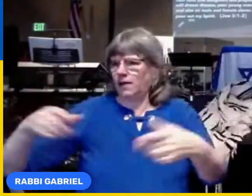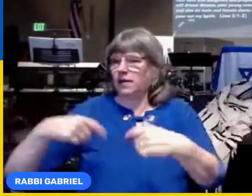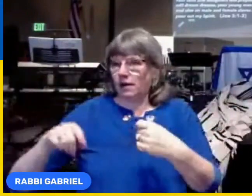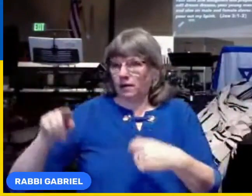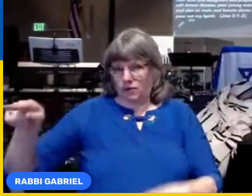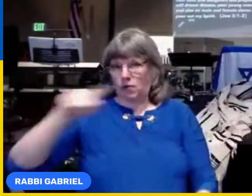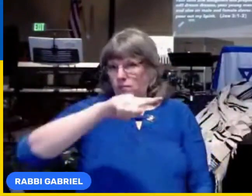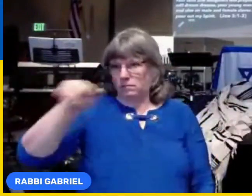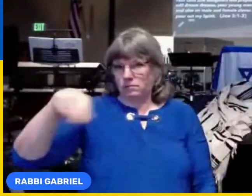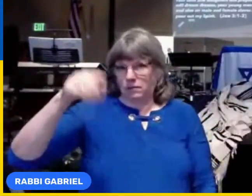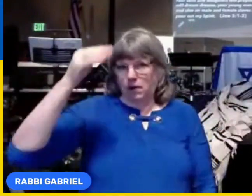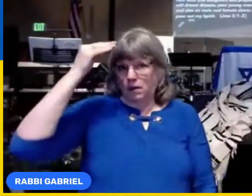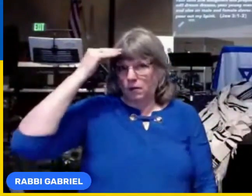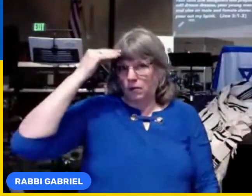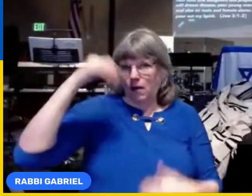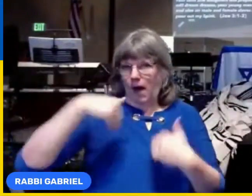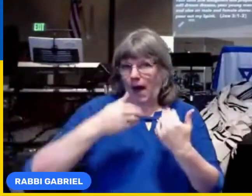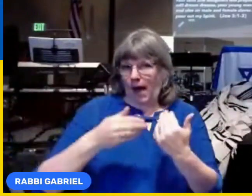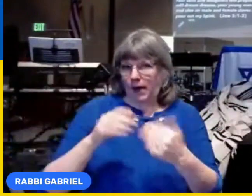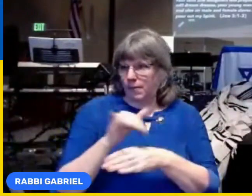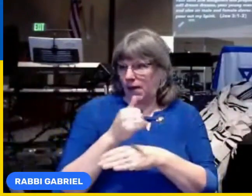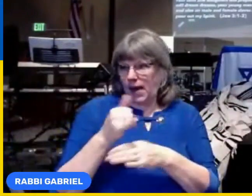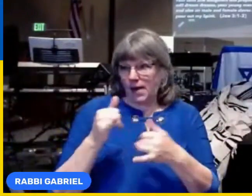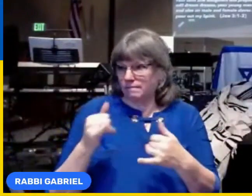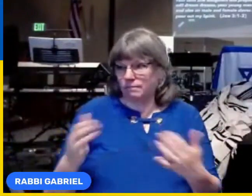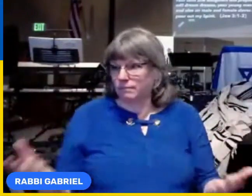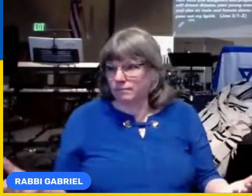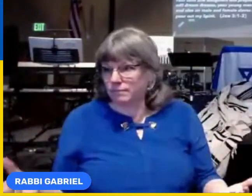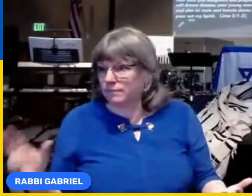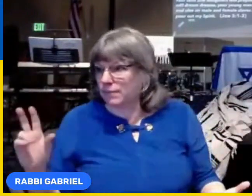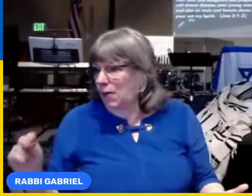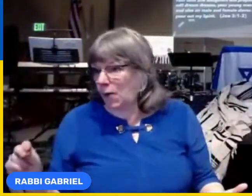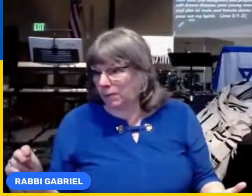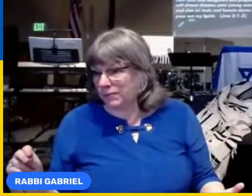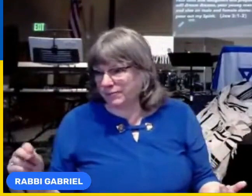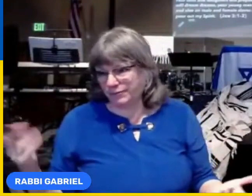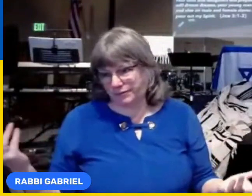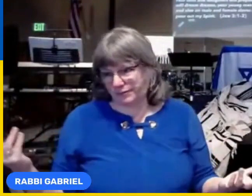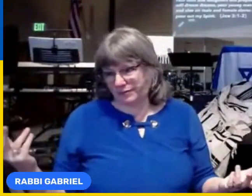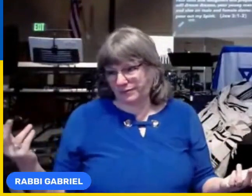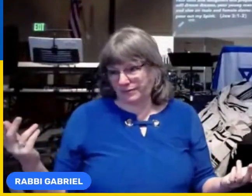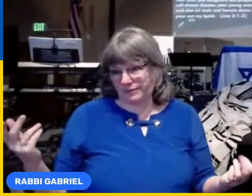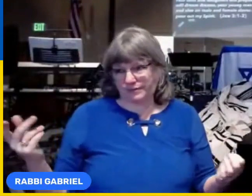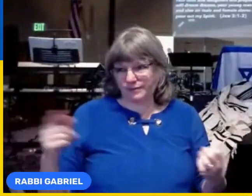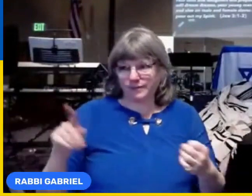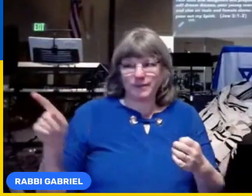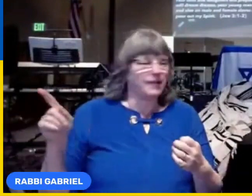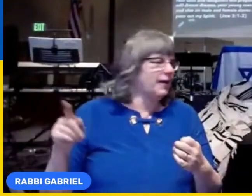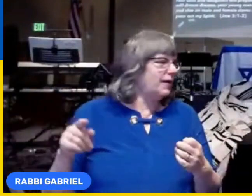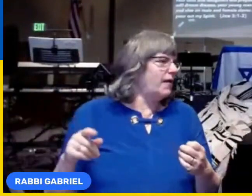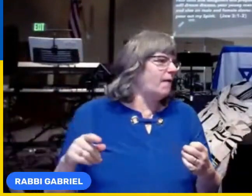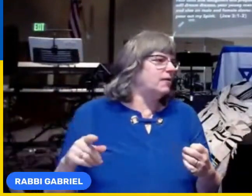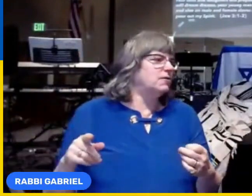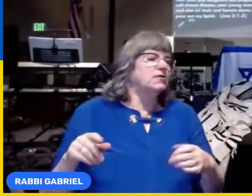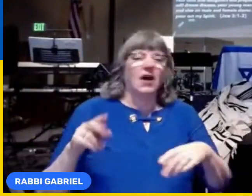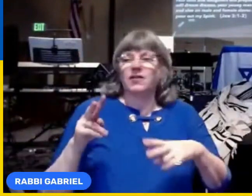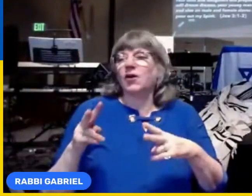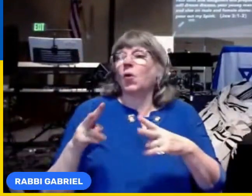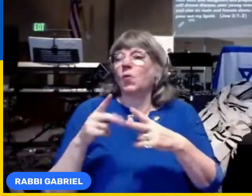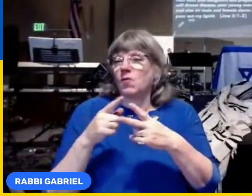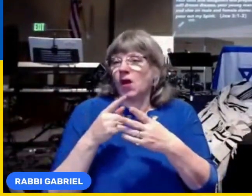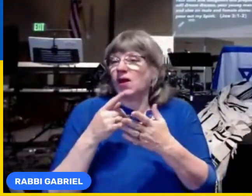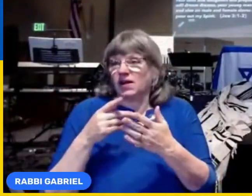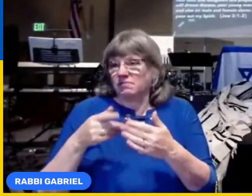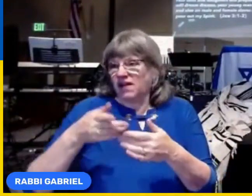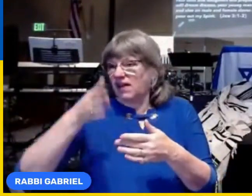so we have these promises, like these verses. We have these promises. So all that is